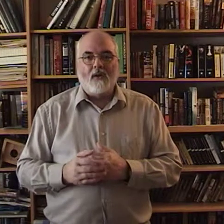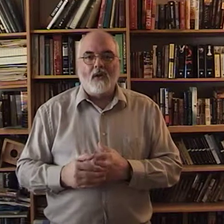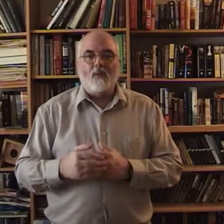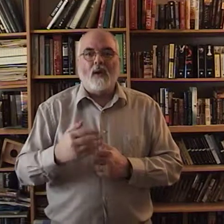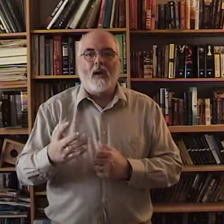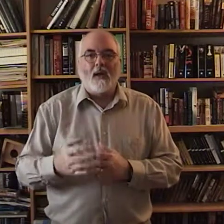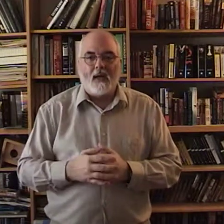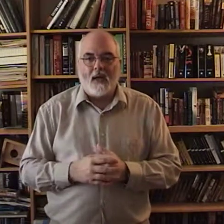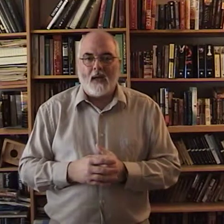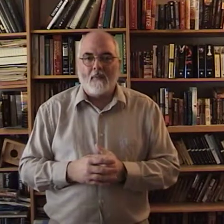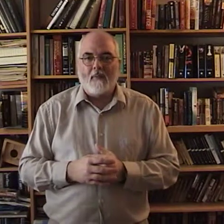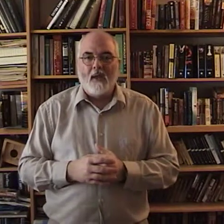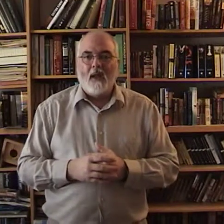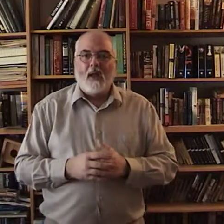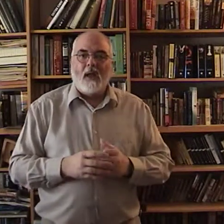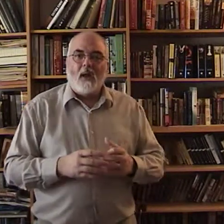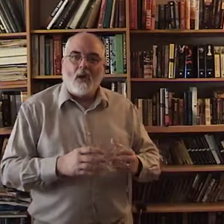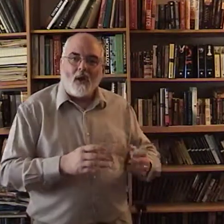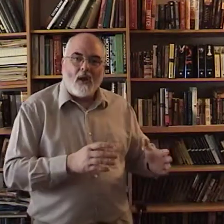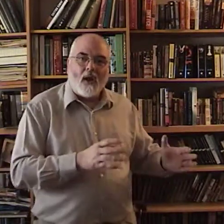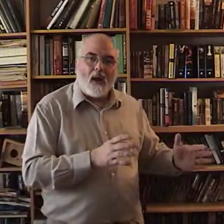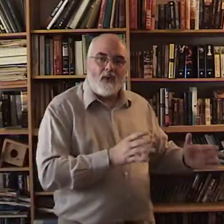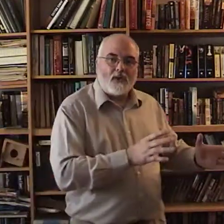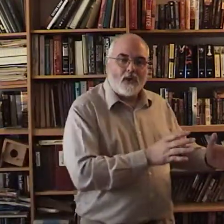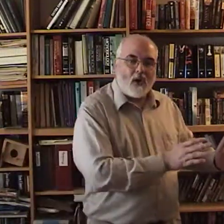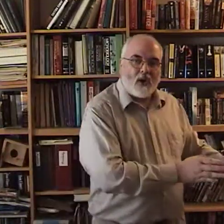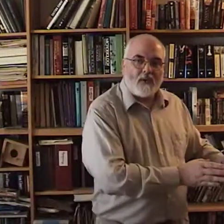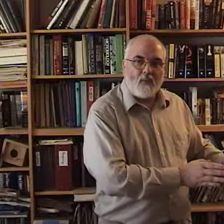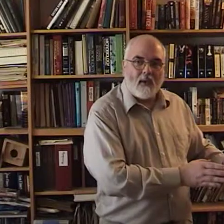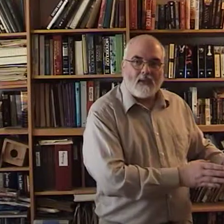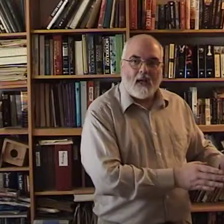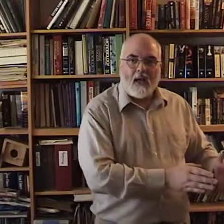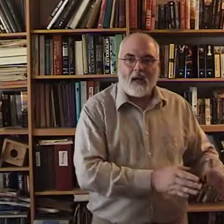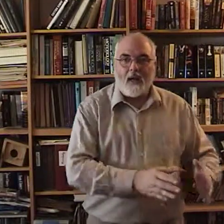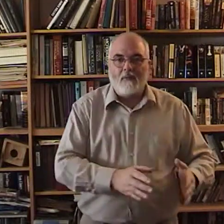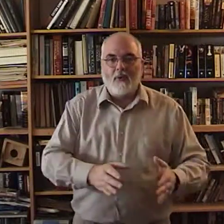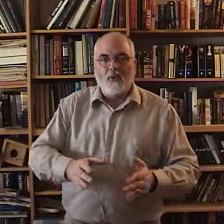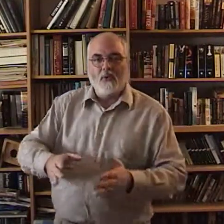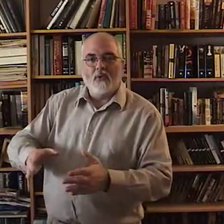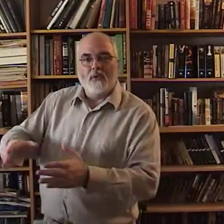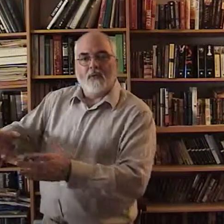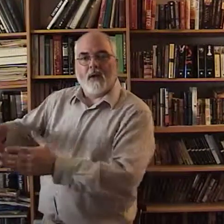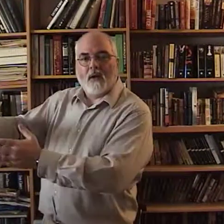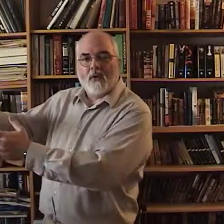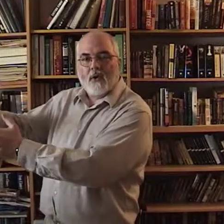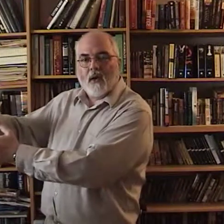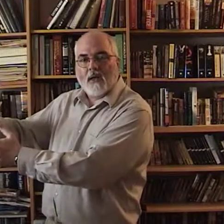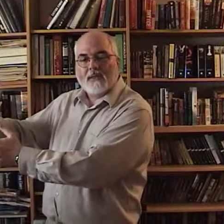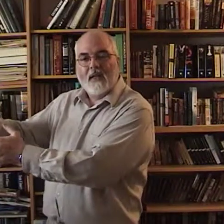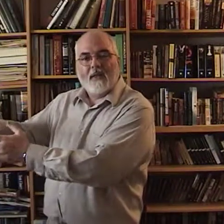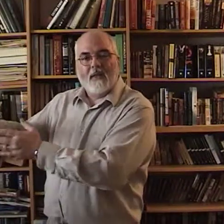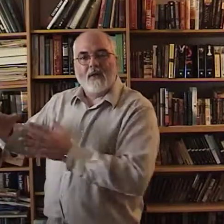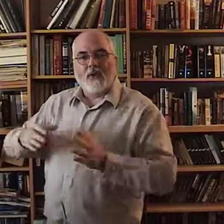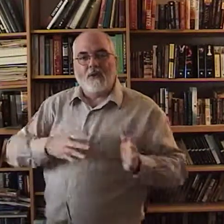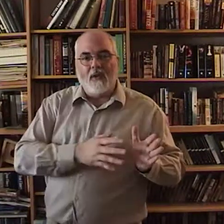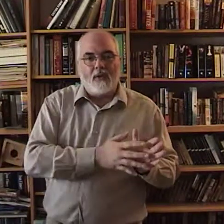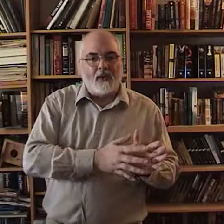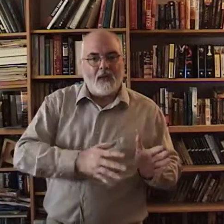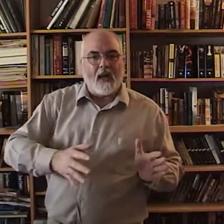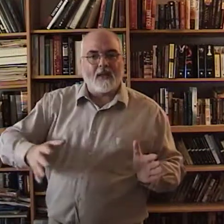didn't relay time. If you start on one side and move it across, then there's a